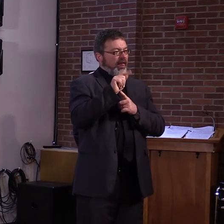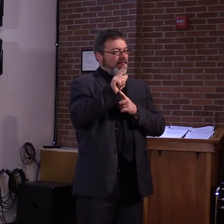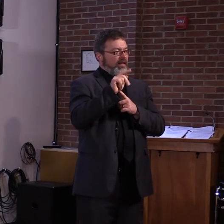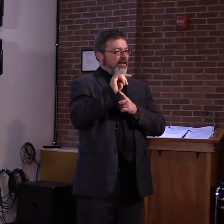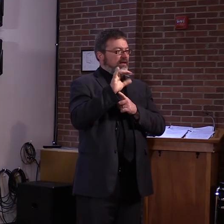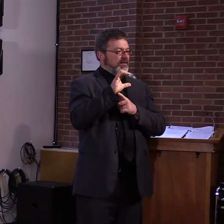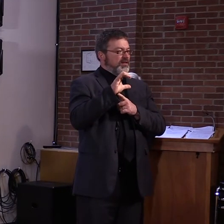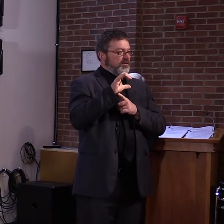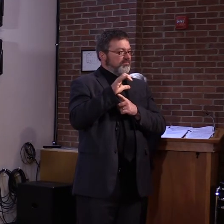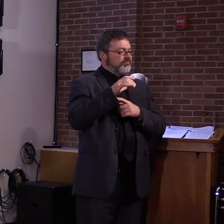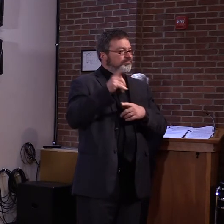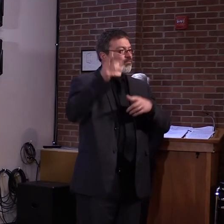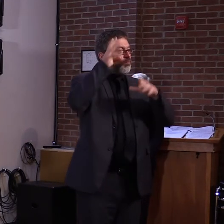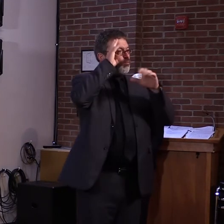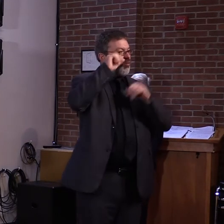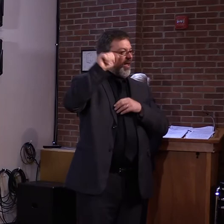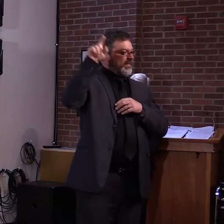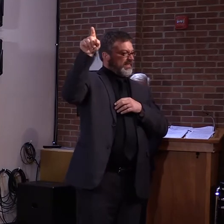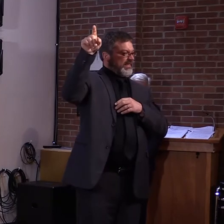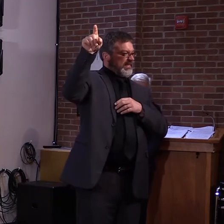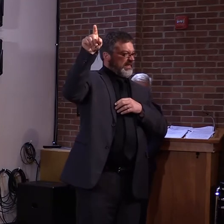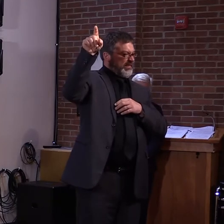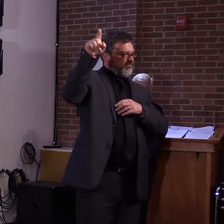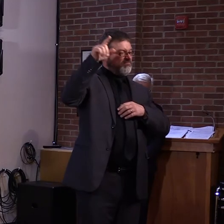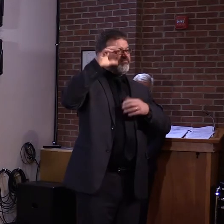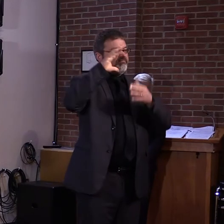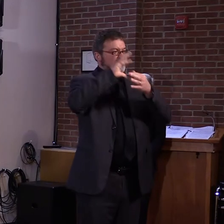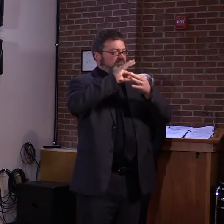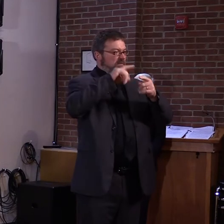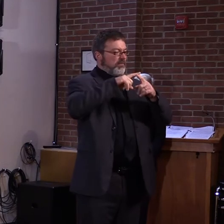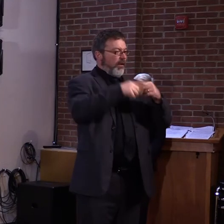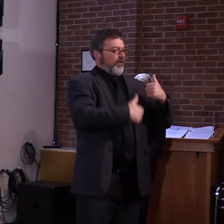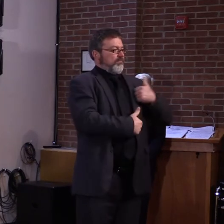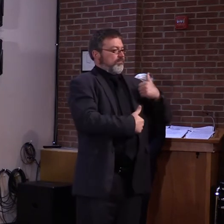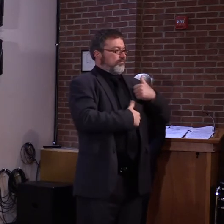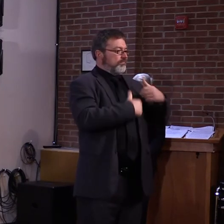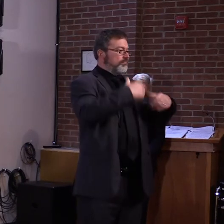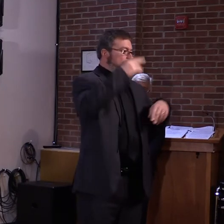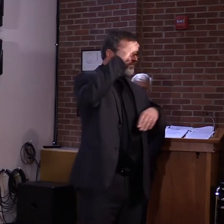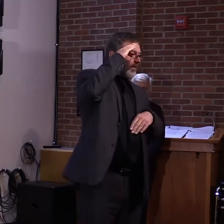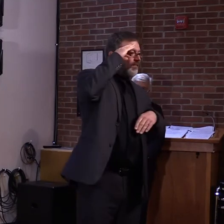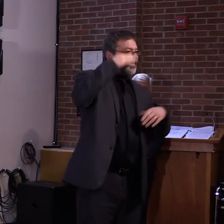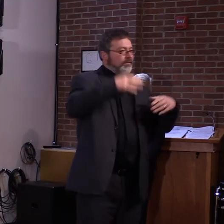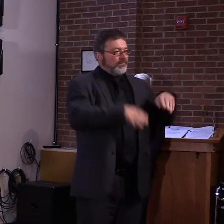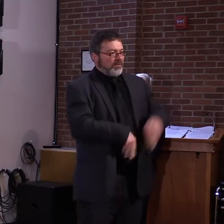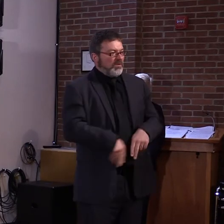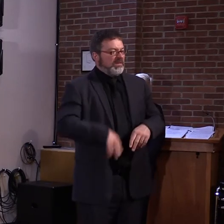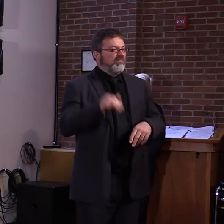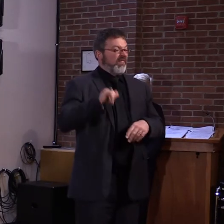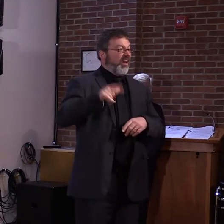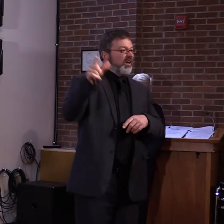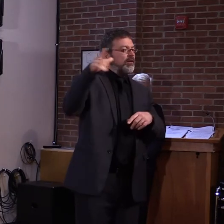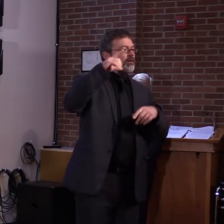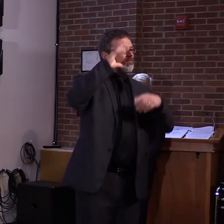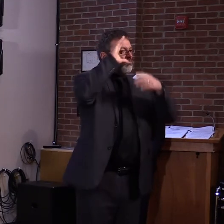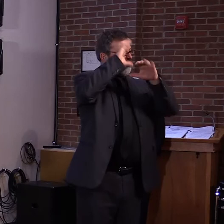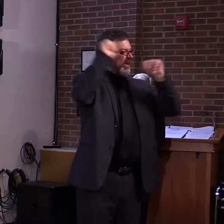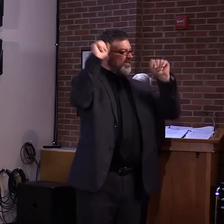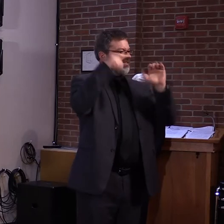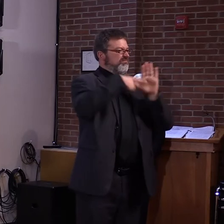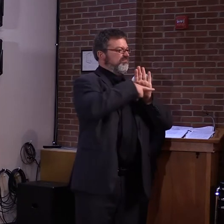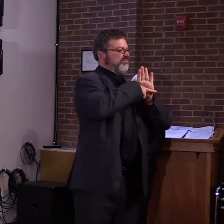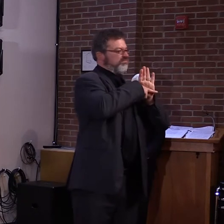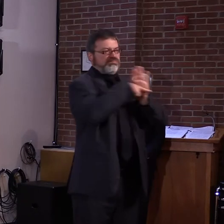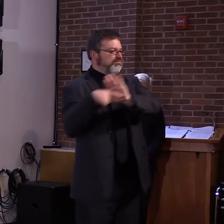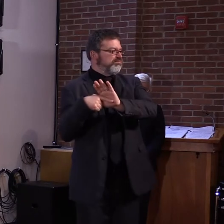magazine's reporting, which should be clear, the White House has denied the president made disparaging comments about certain World War II Marines who died in battle,